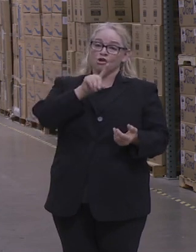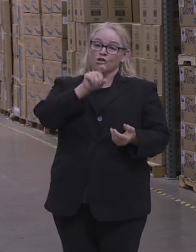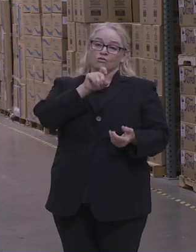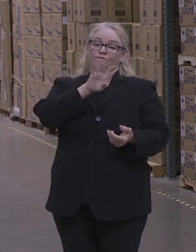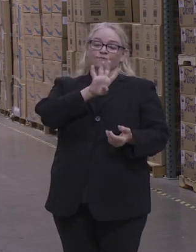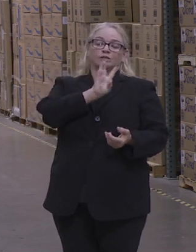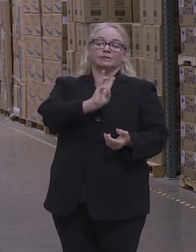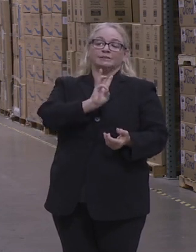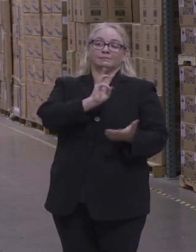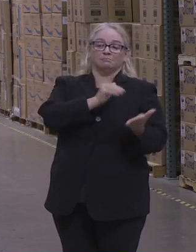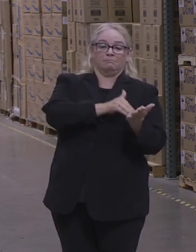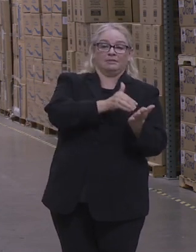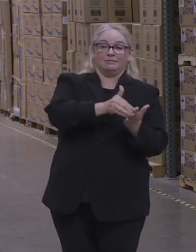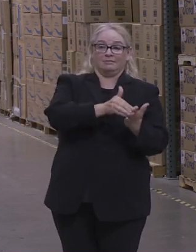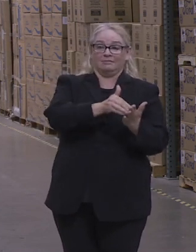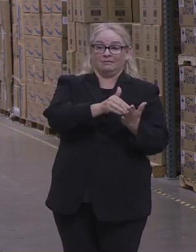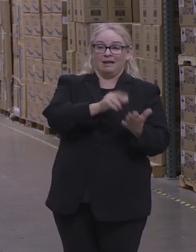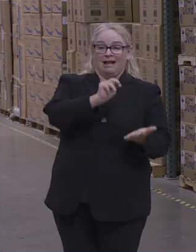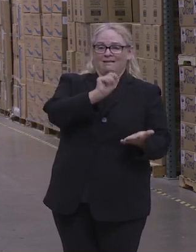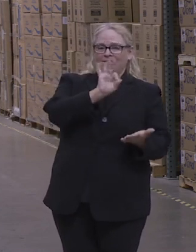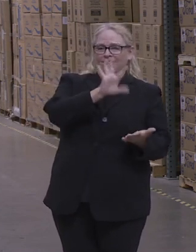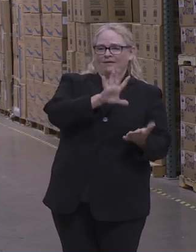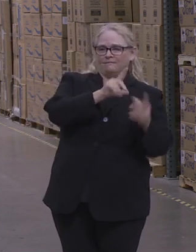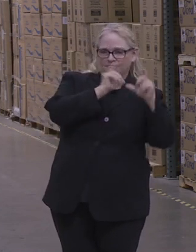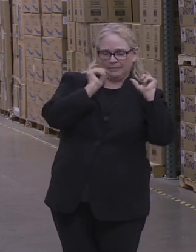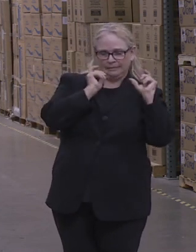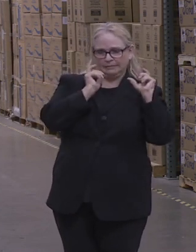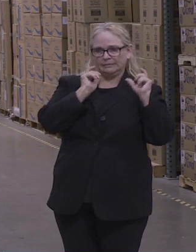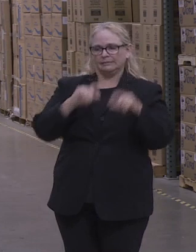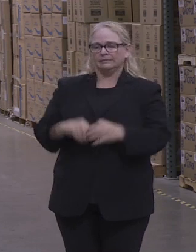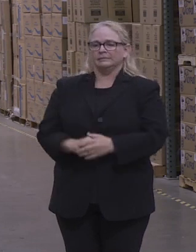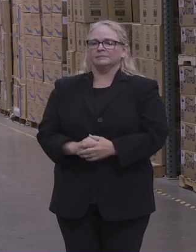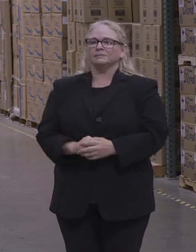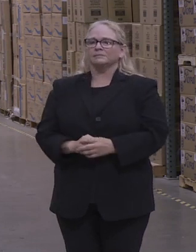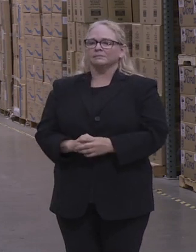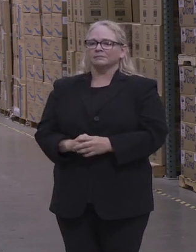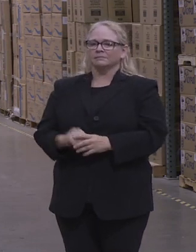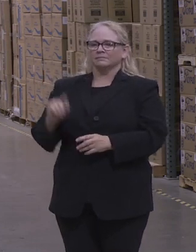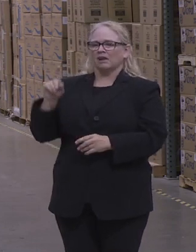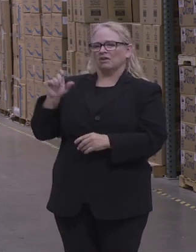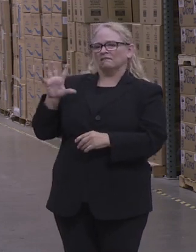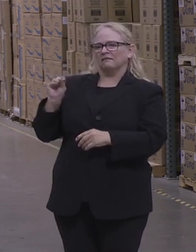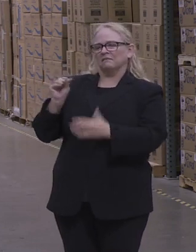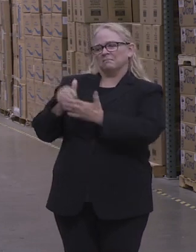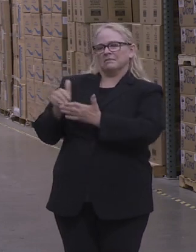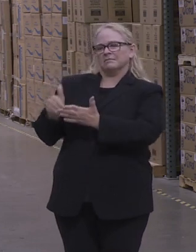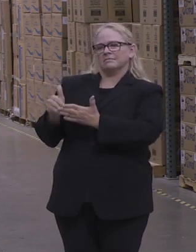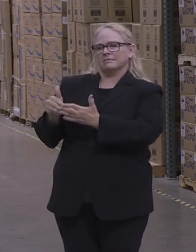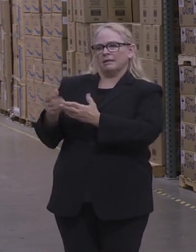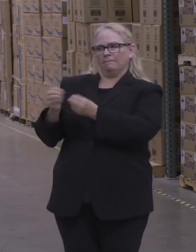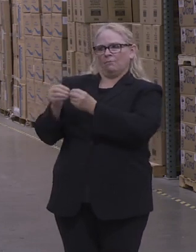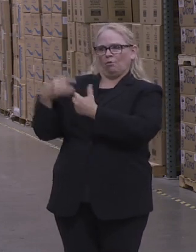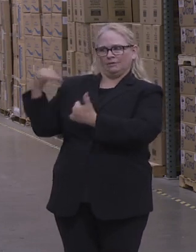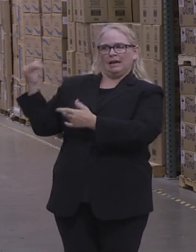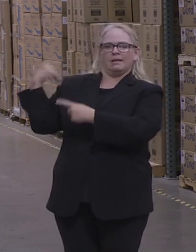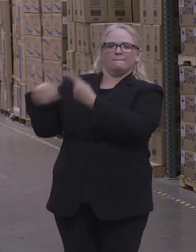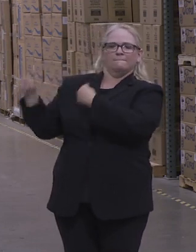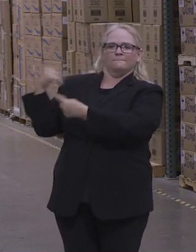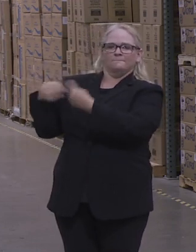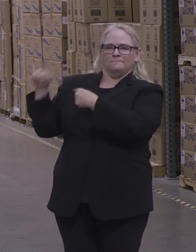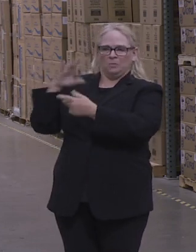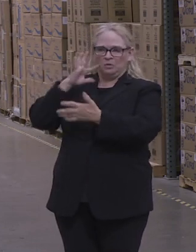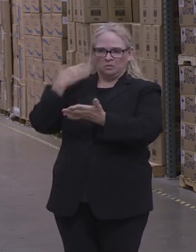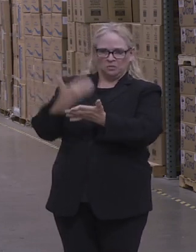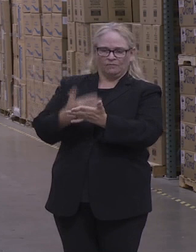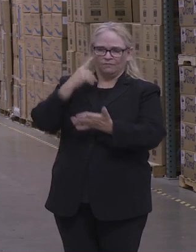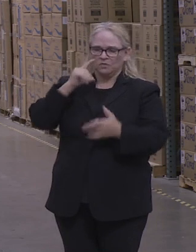146 million N95 masks. We have 150 million more that will be coming in the next few weeks, so